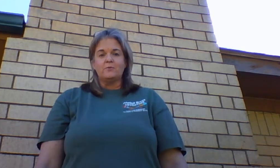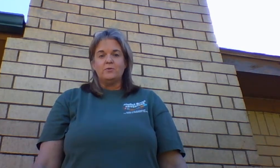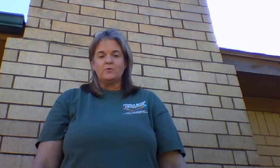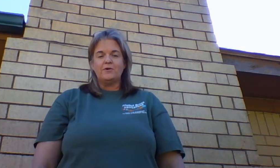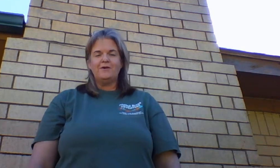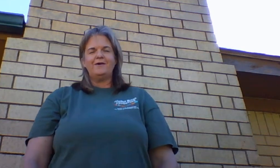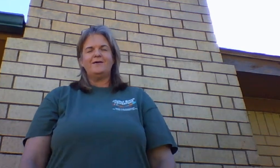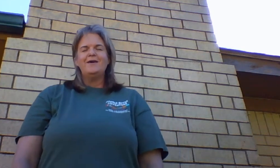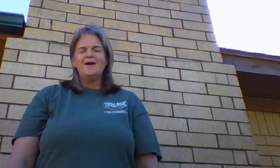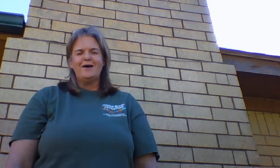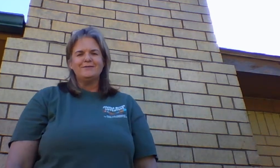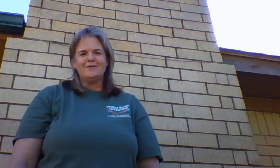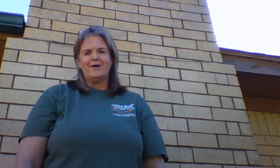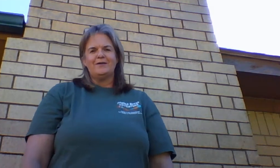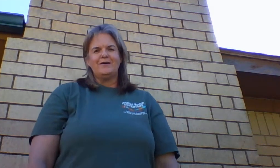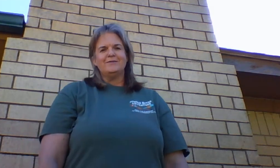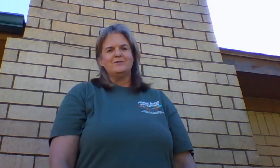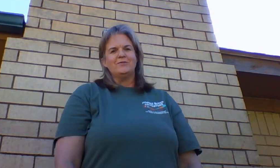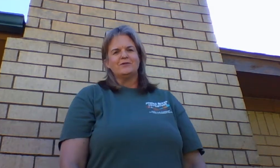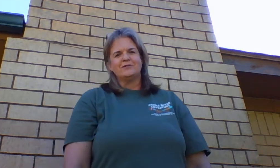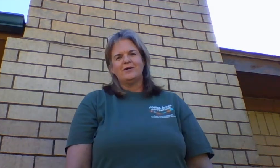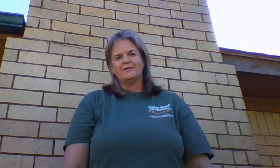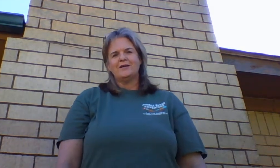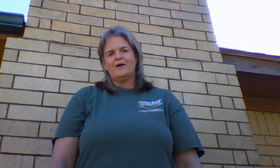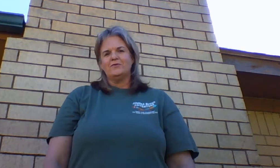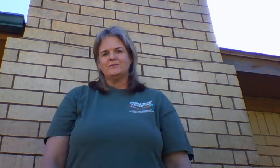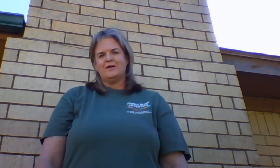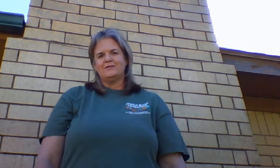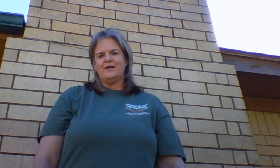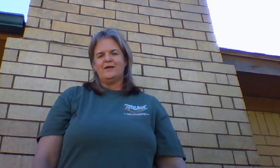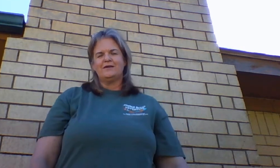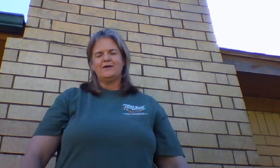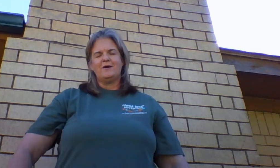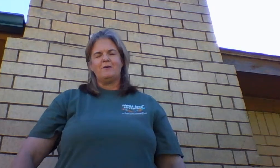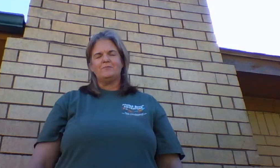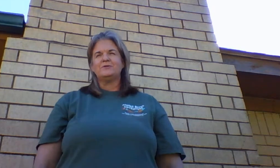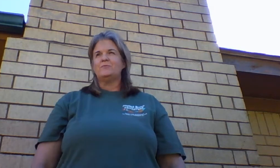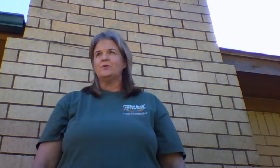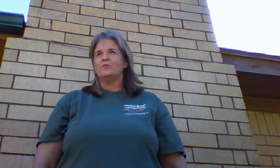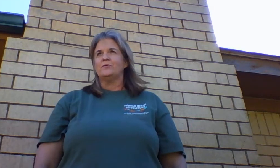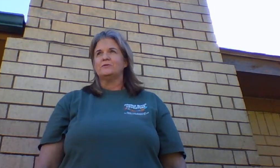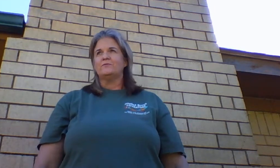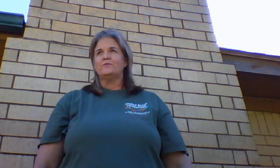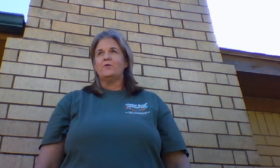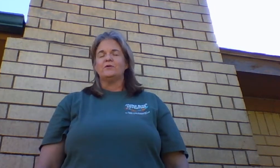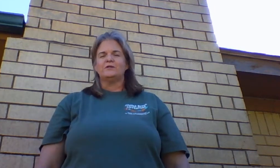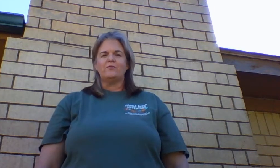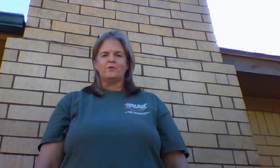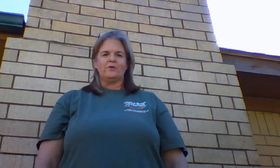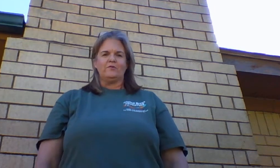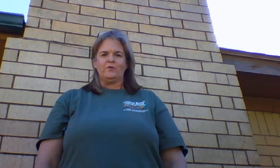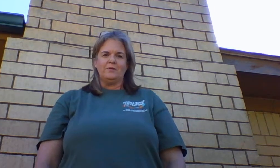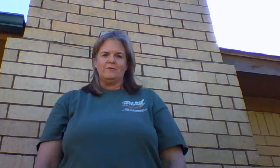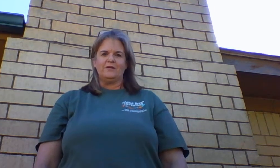computer, outside and do our signs outside today. Beautiful fall day. We don't get very many of these,